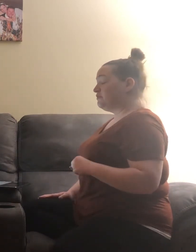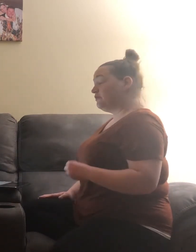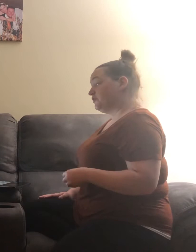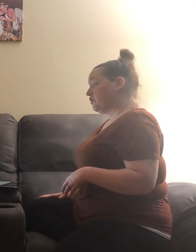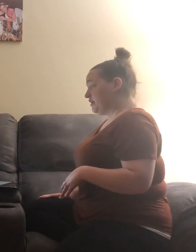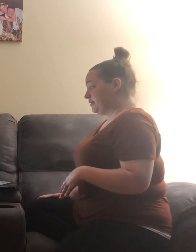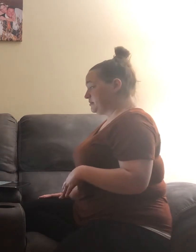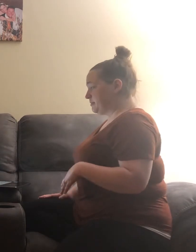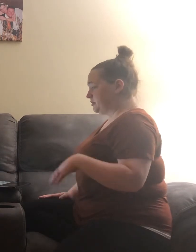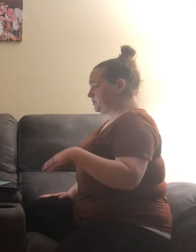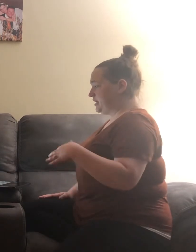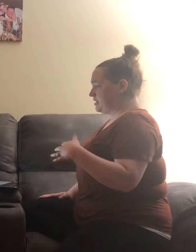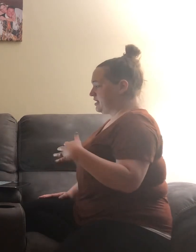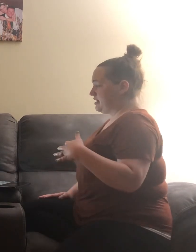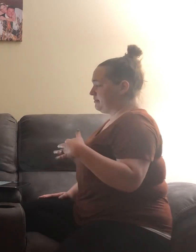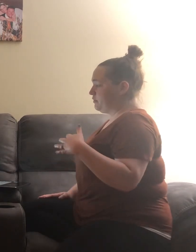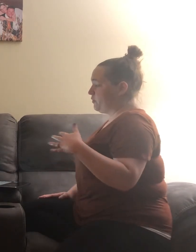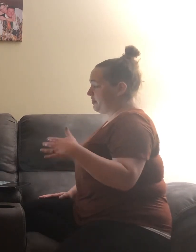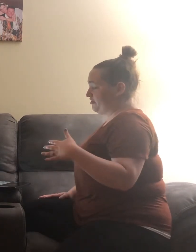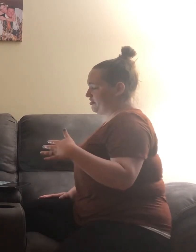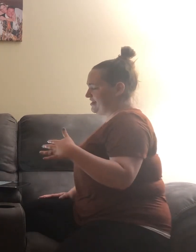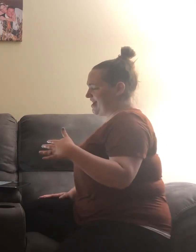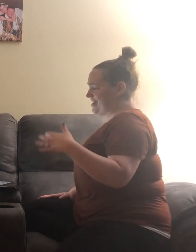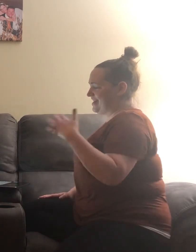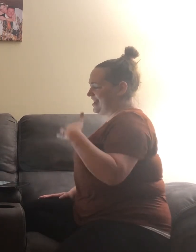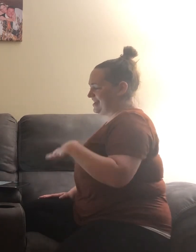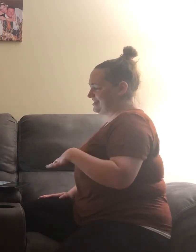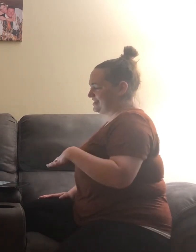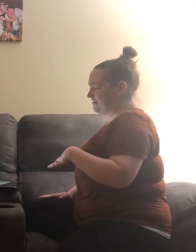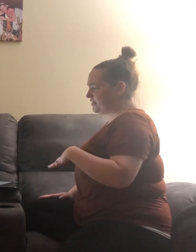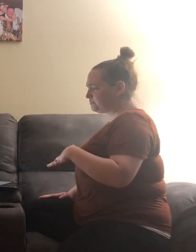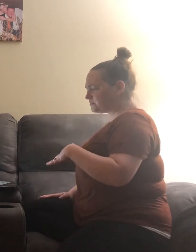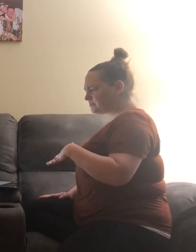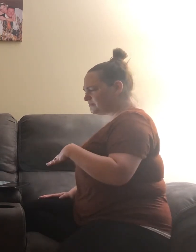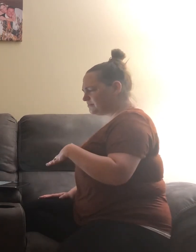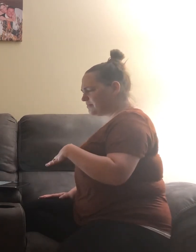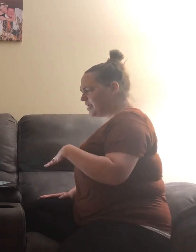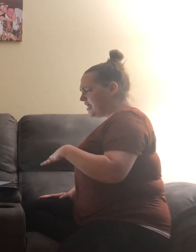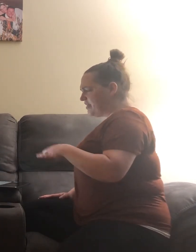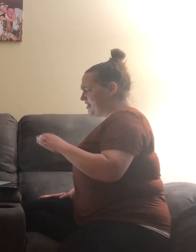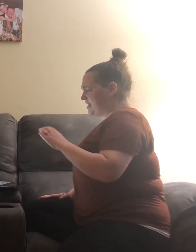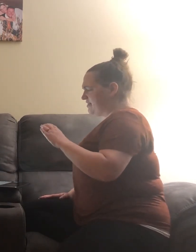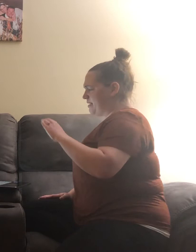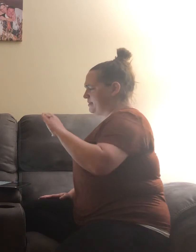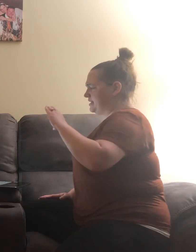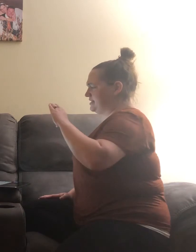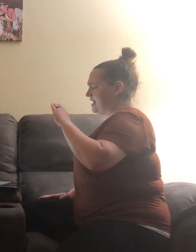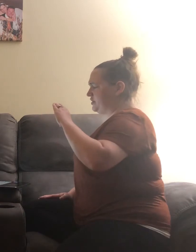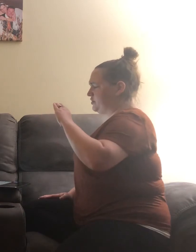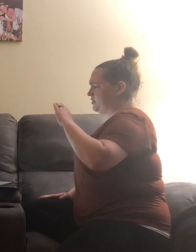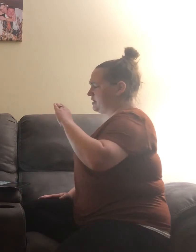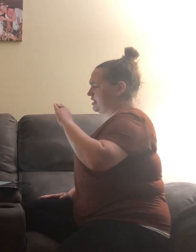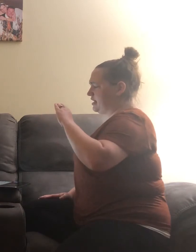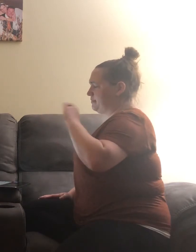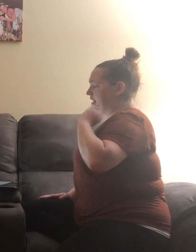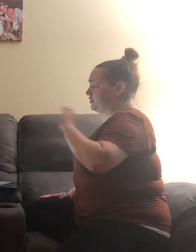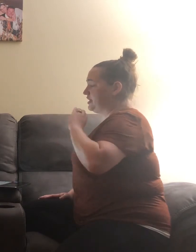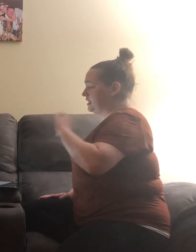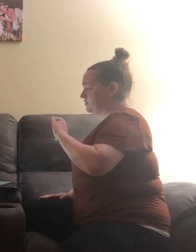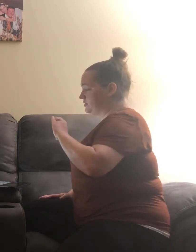flow volumes are between 139 and 87, then that means that you're in your yellow zone,